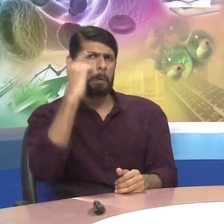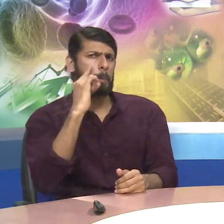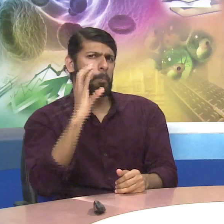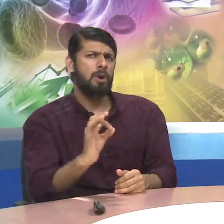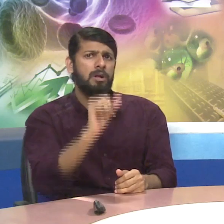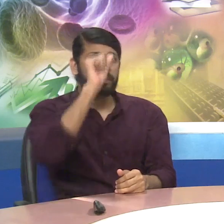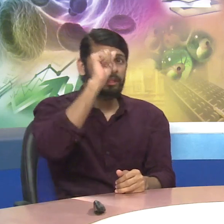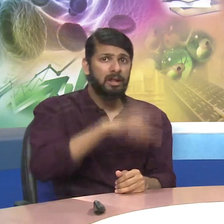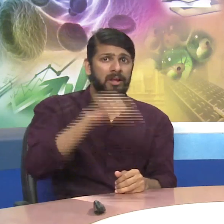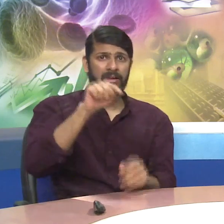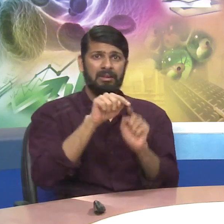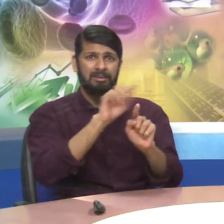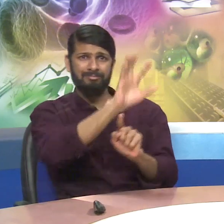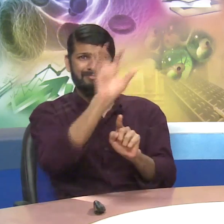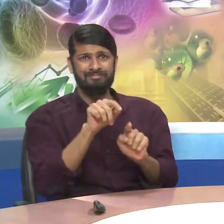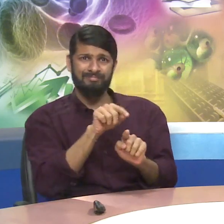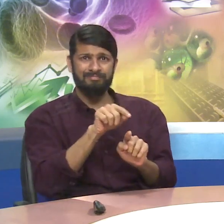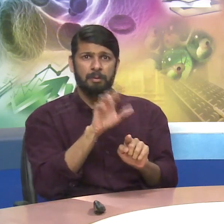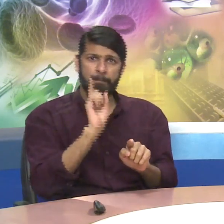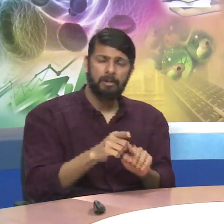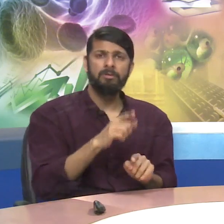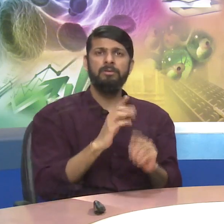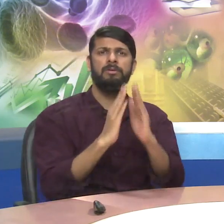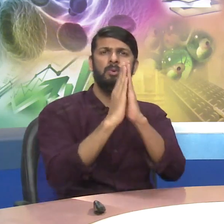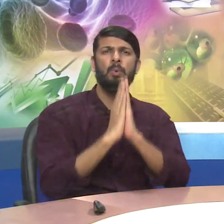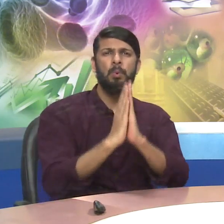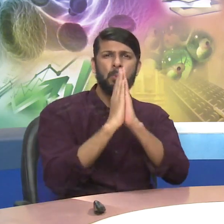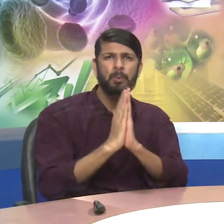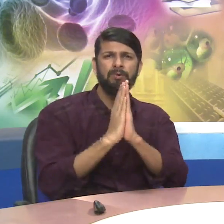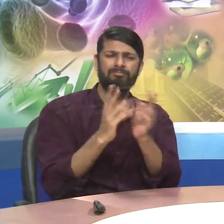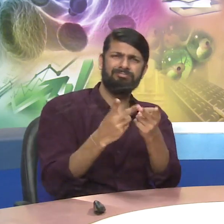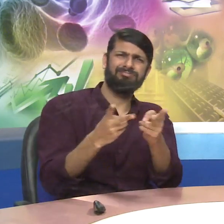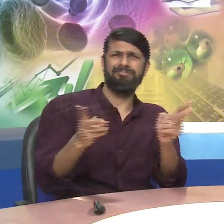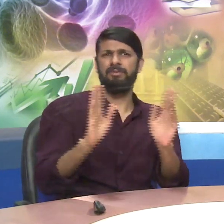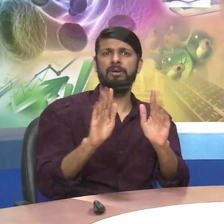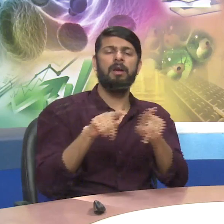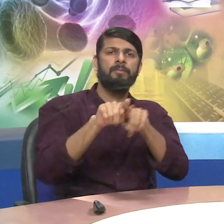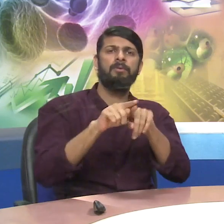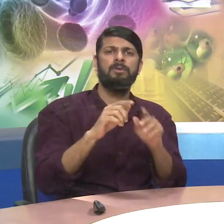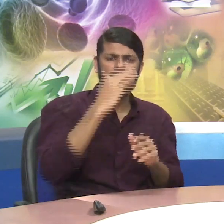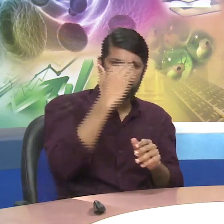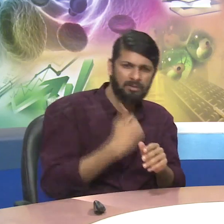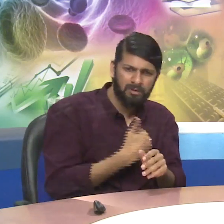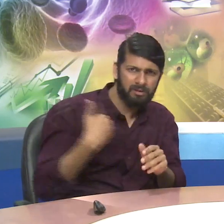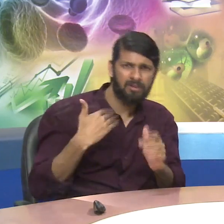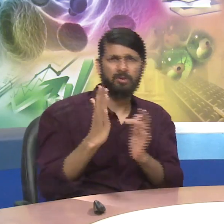In the context of secularism in India, it is said that India